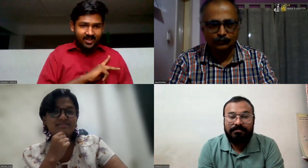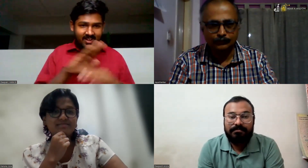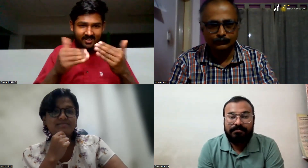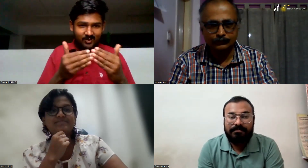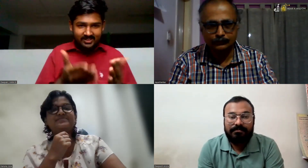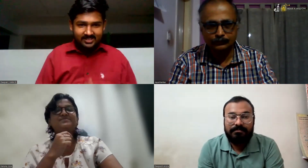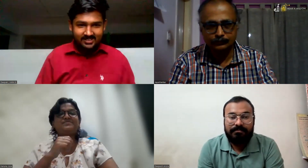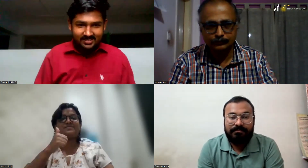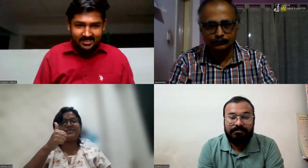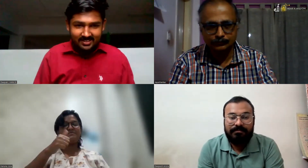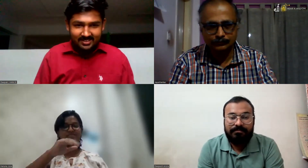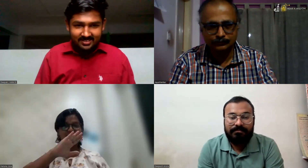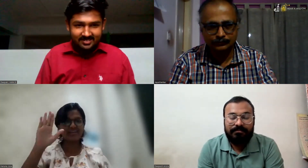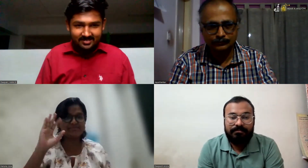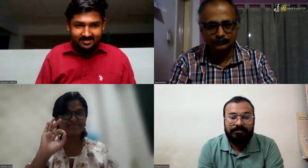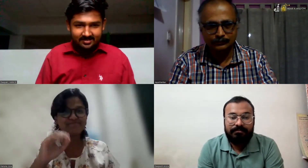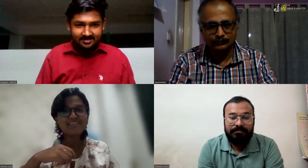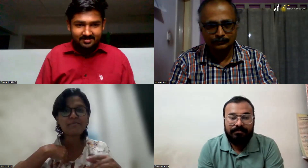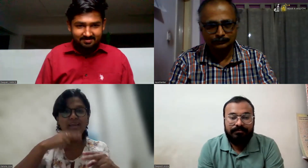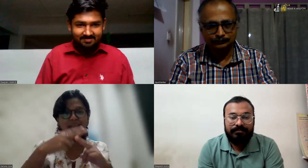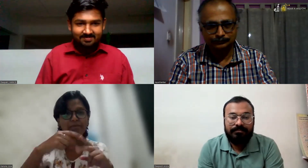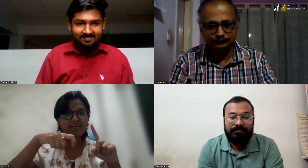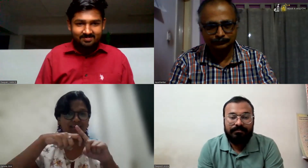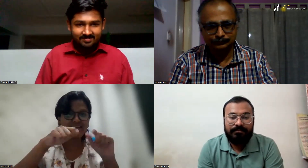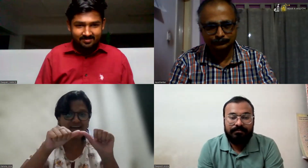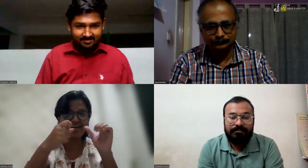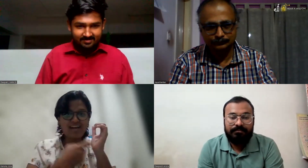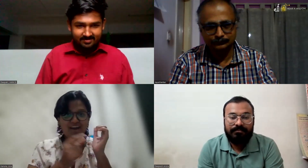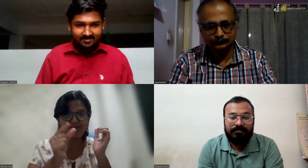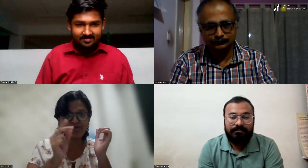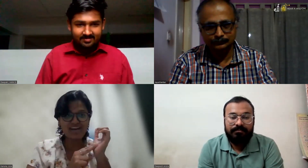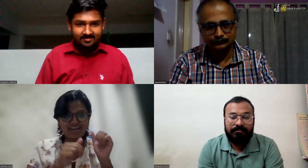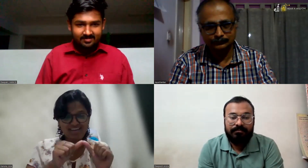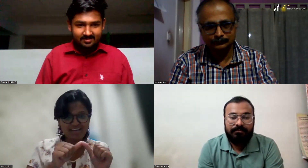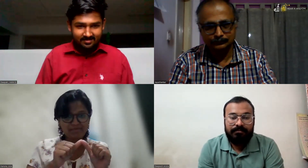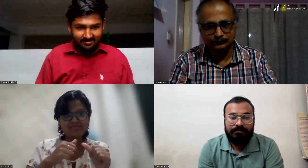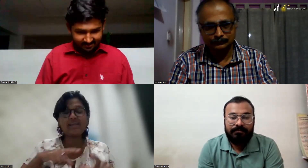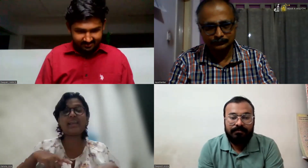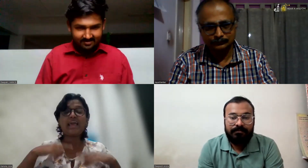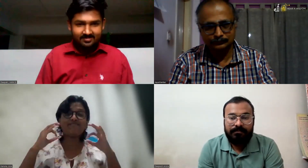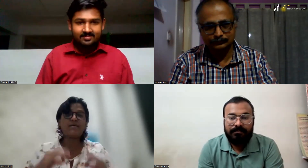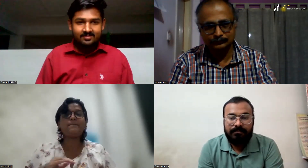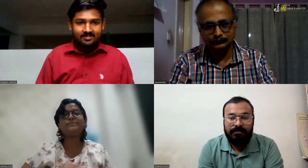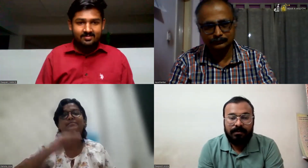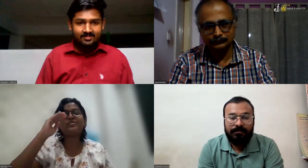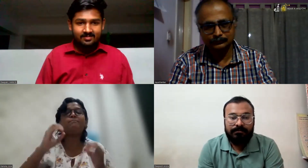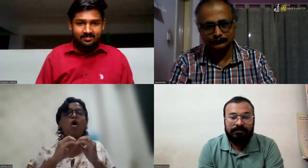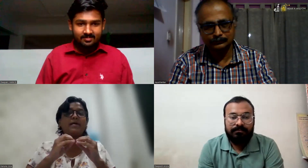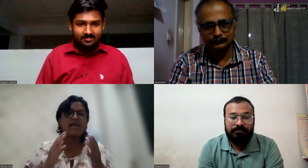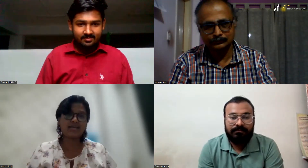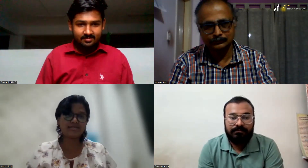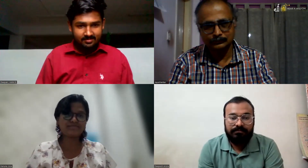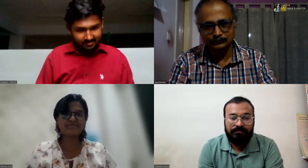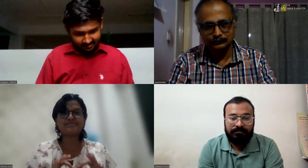Okay, so thank you, Jay Shankar. So now, Karuna, could you please introduce? Hello, my name is Karuna,